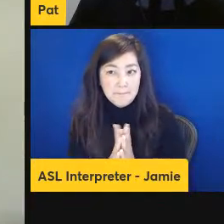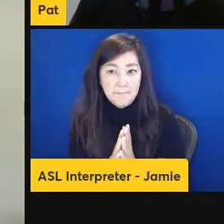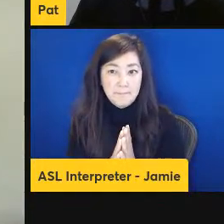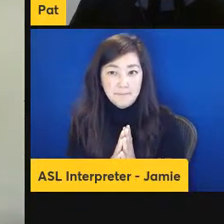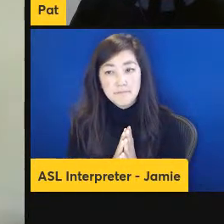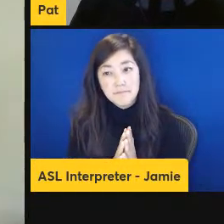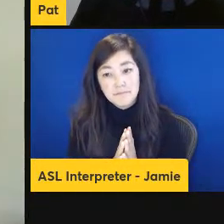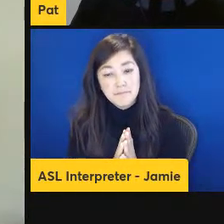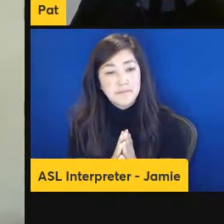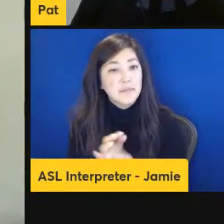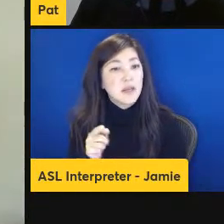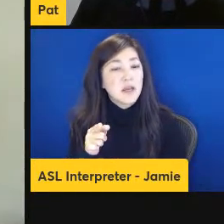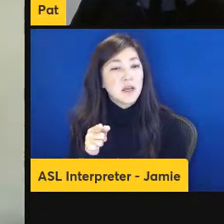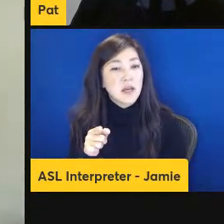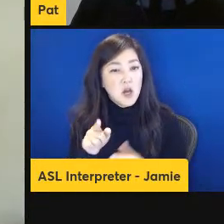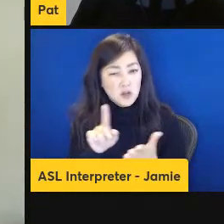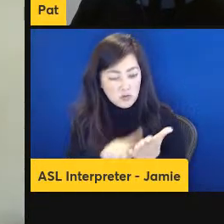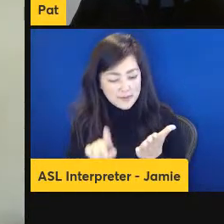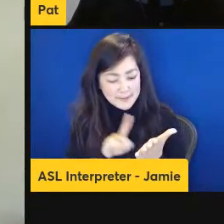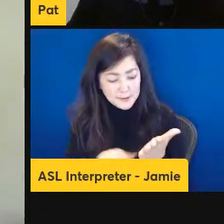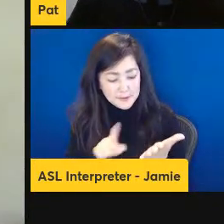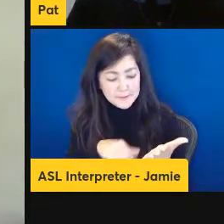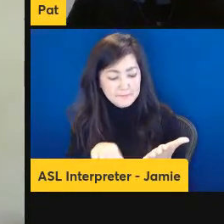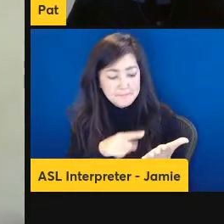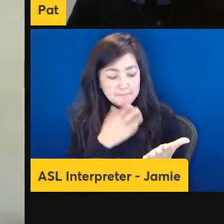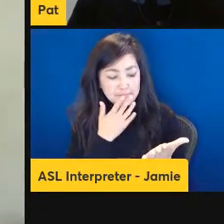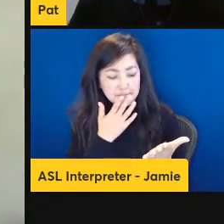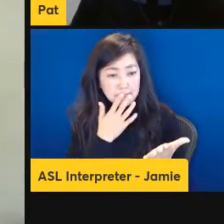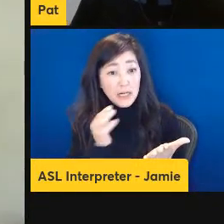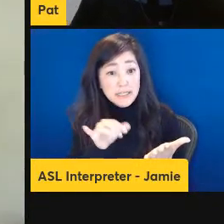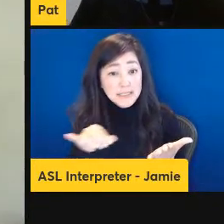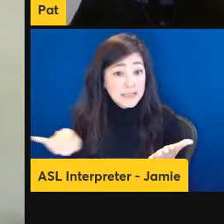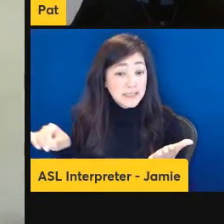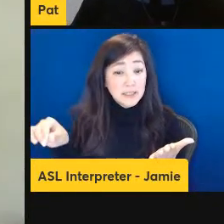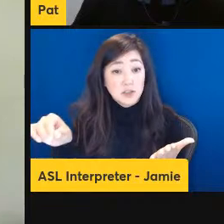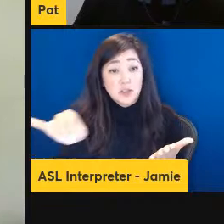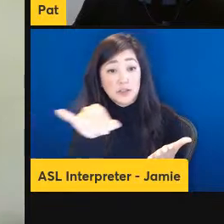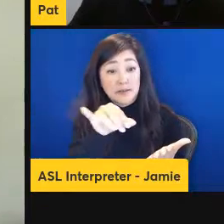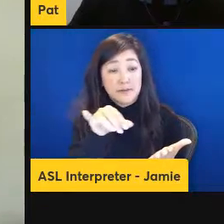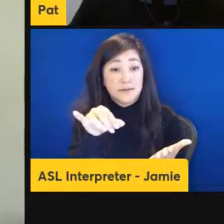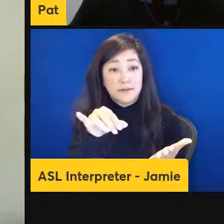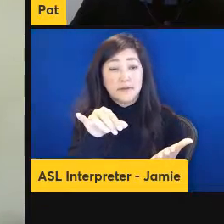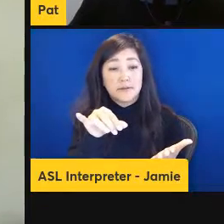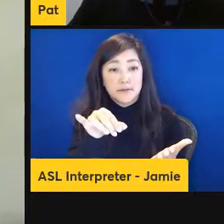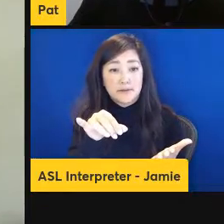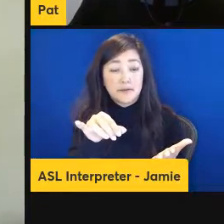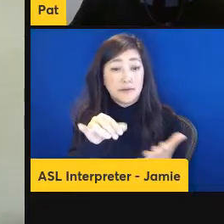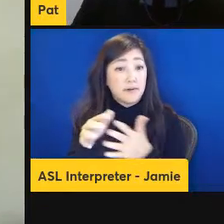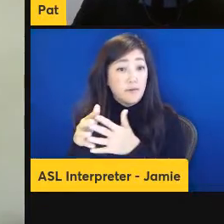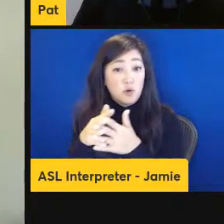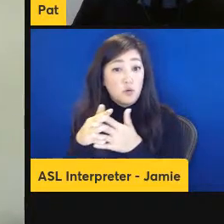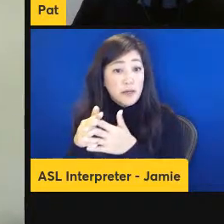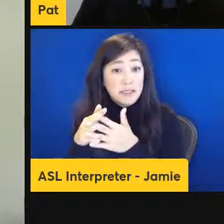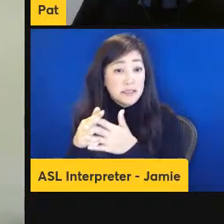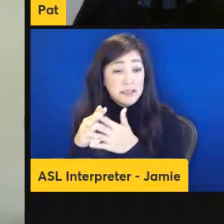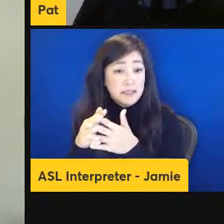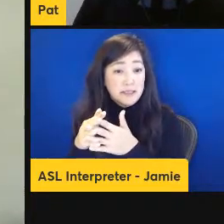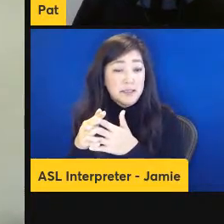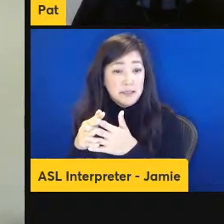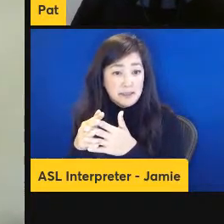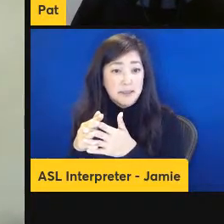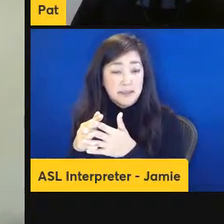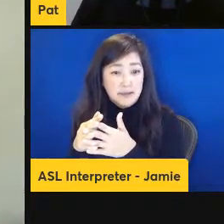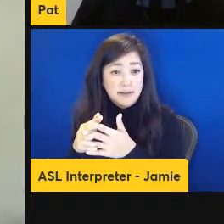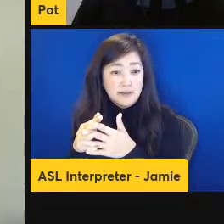which this is based, the standards for in the US are NHANES